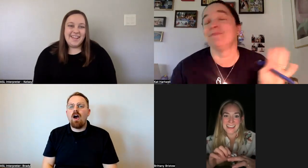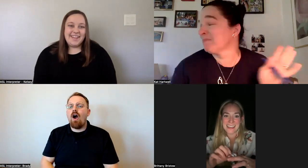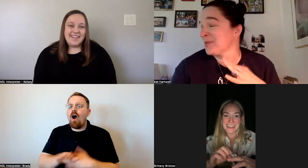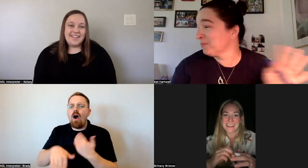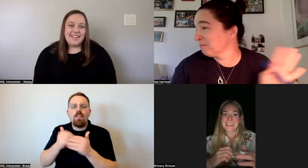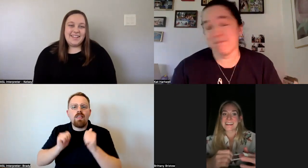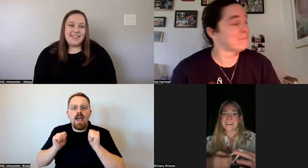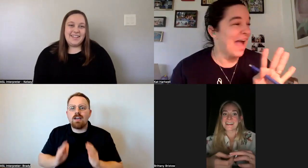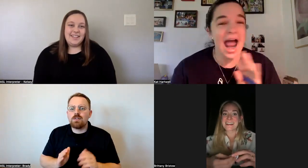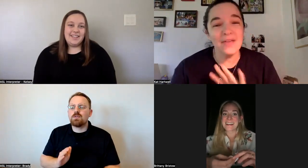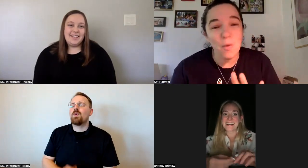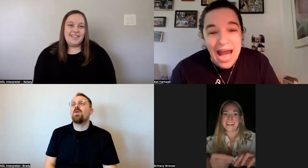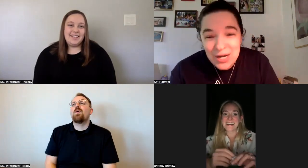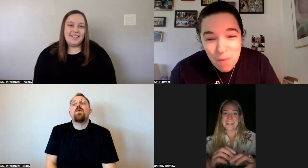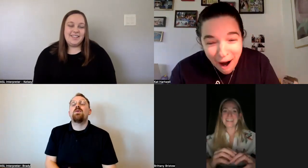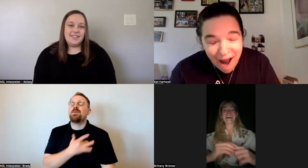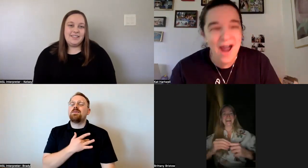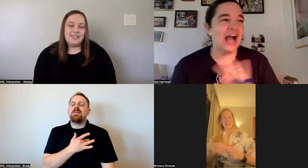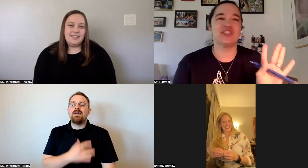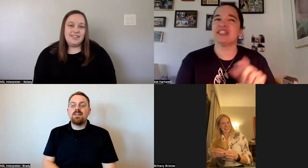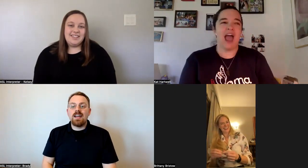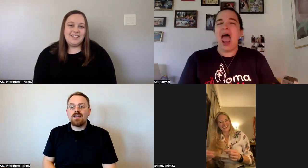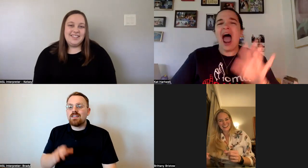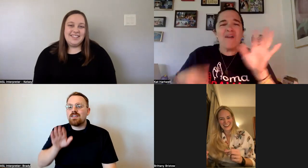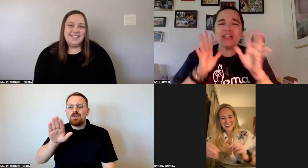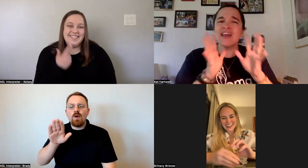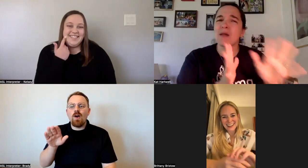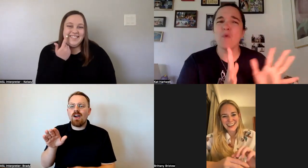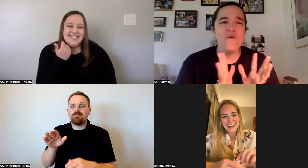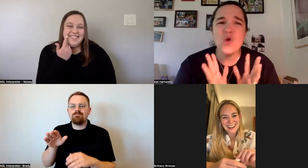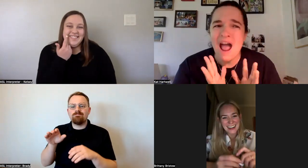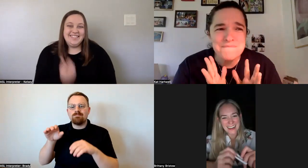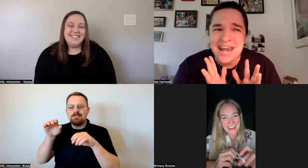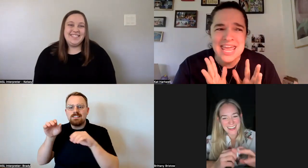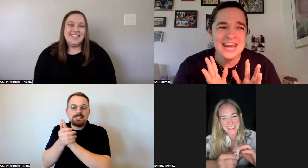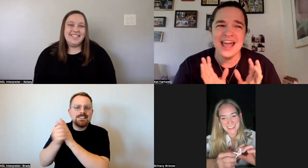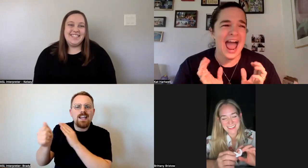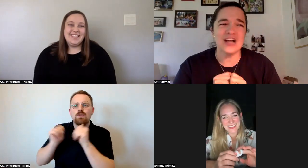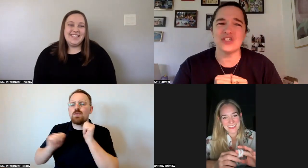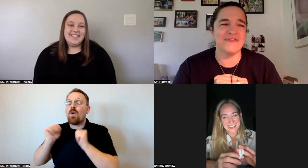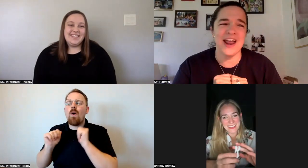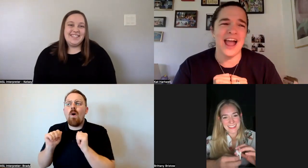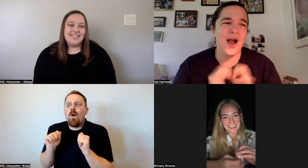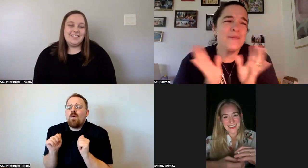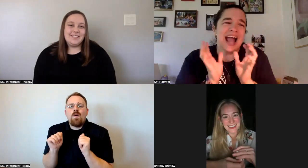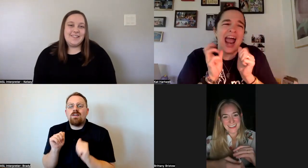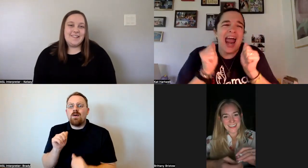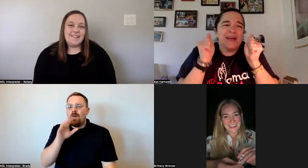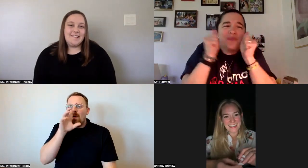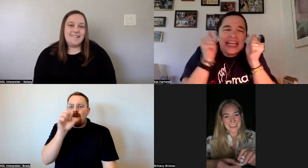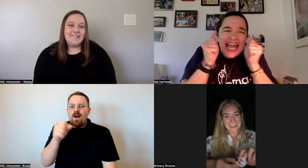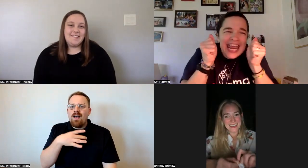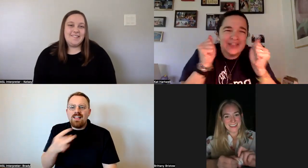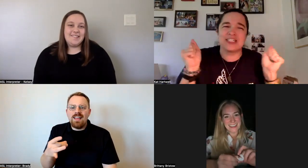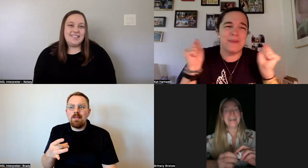like, and the way you are, I should, every single movie you have been in, I should be like, oh my